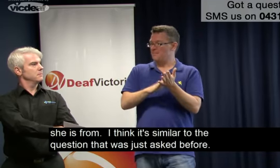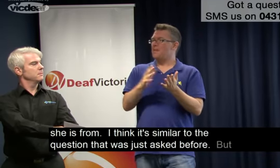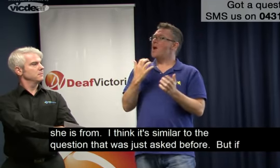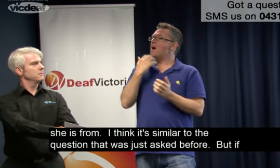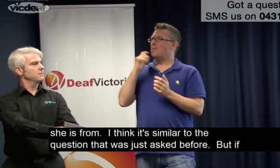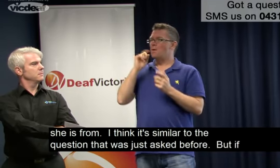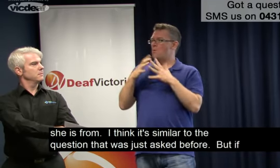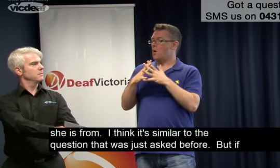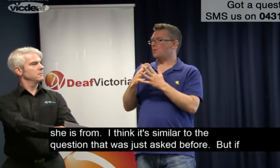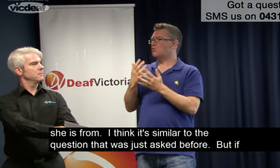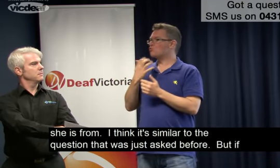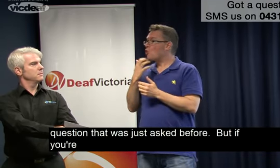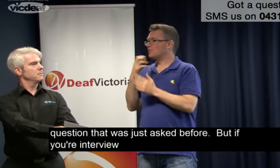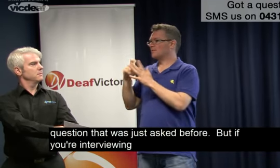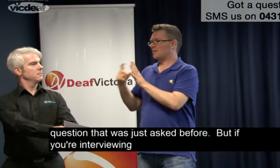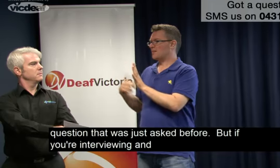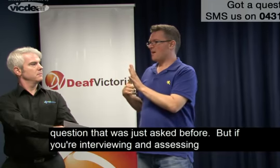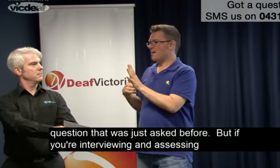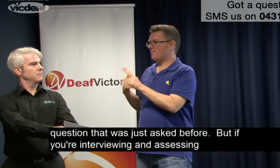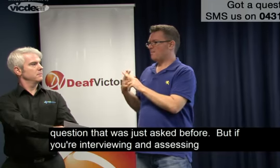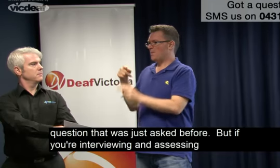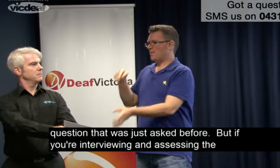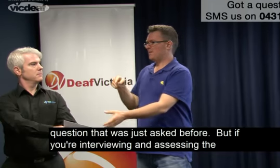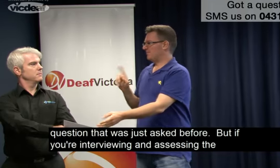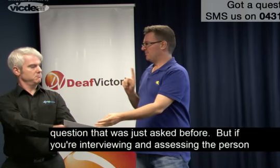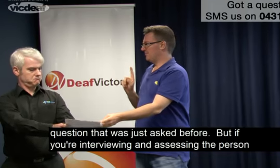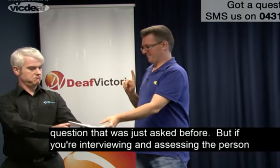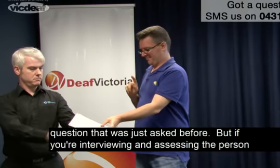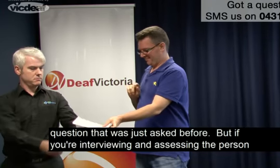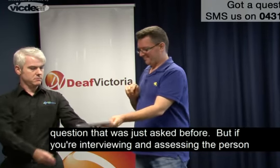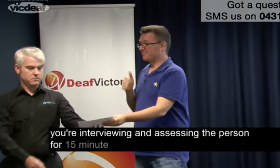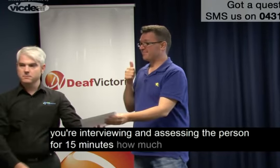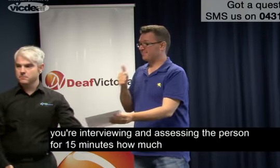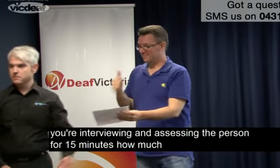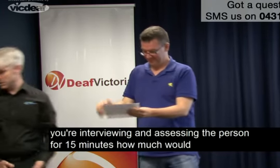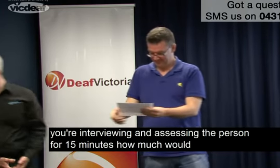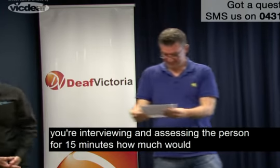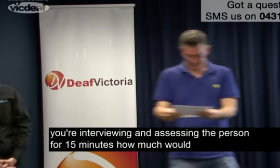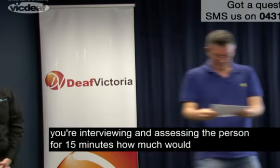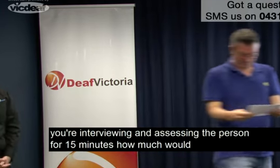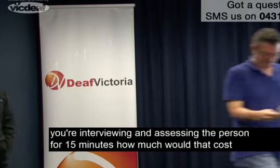assessing the person for 15 minutes, how much would that cost Deaf Australia for that process?